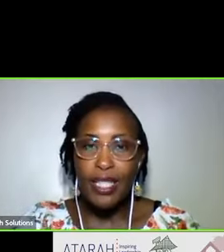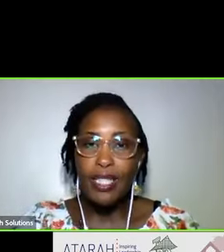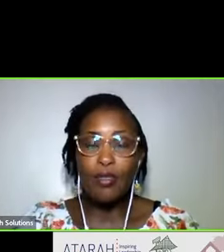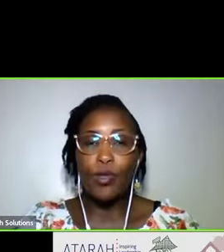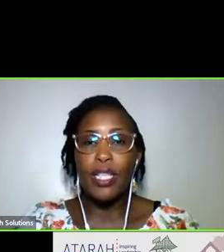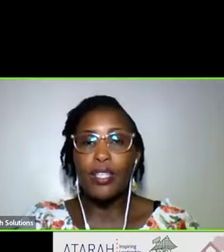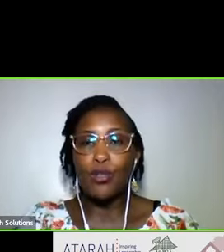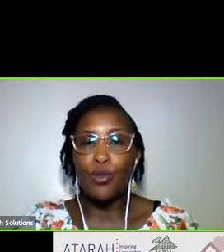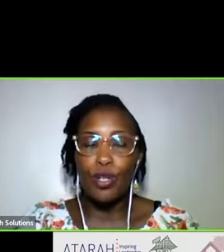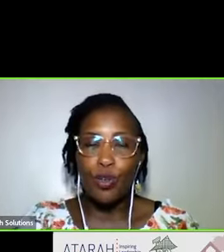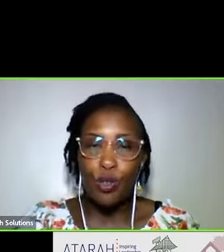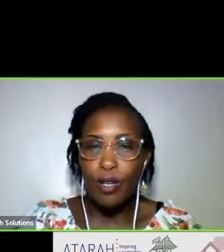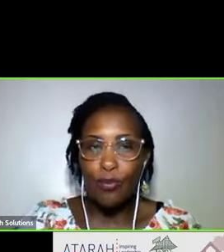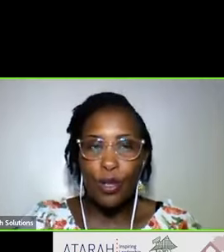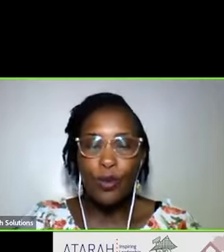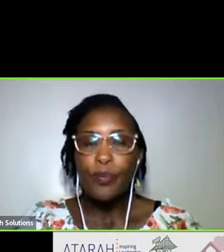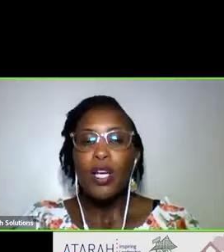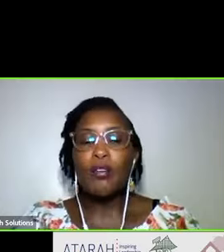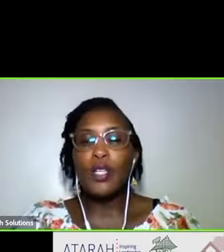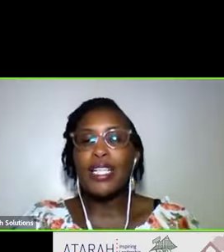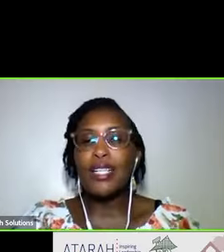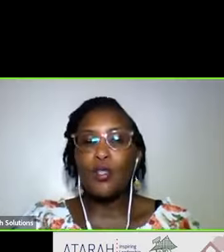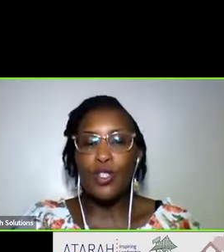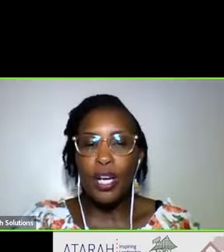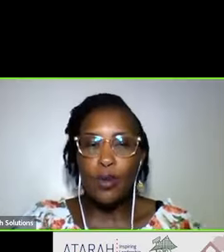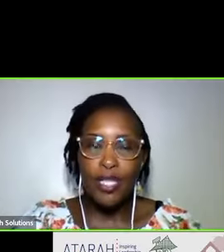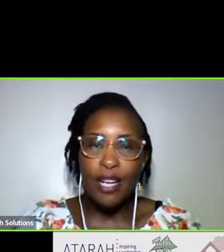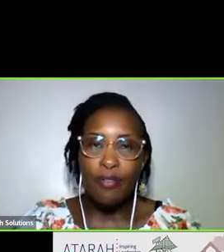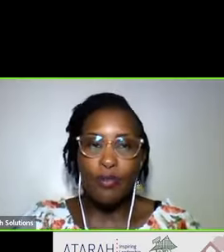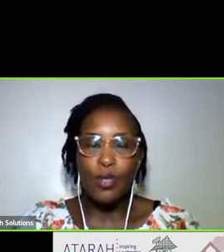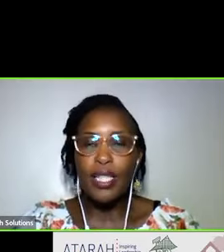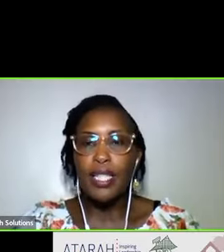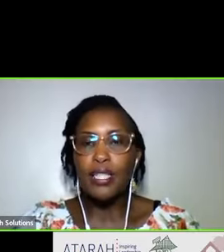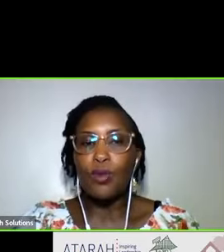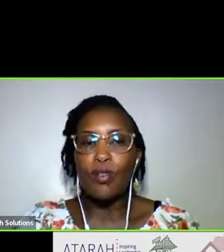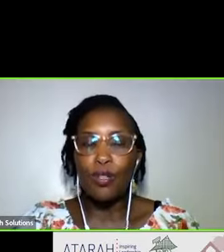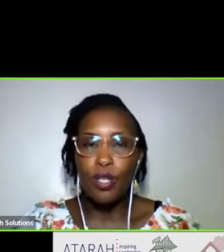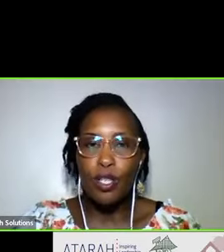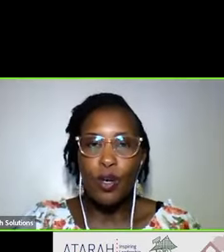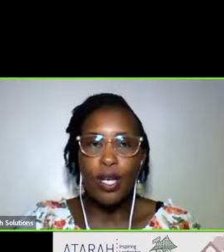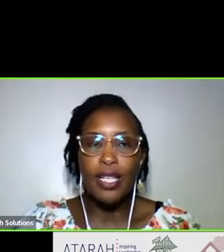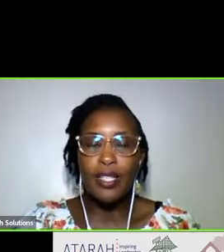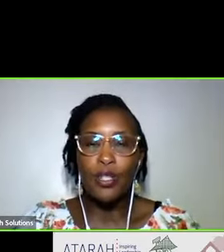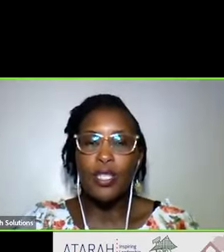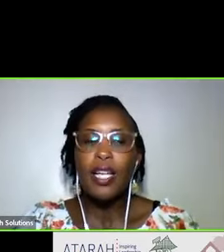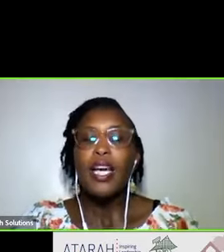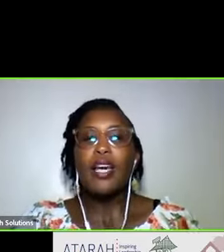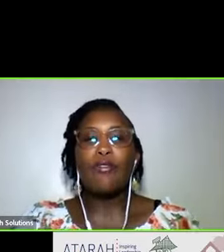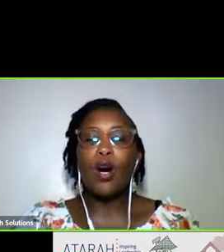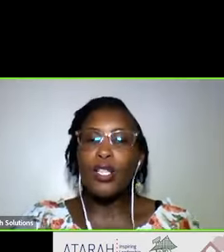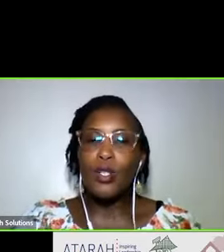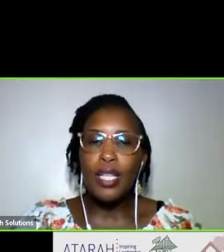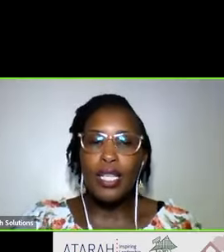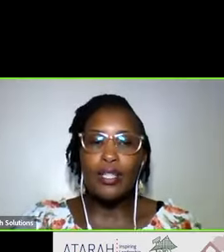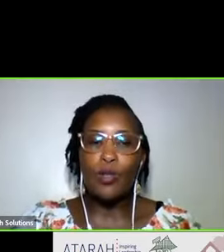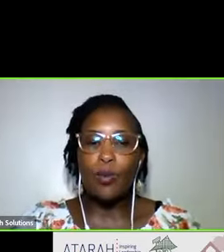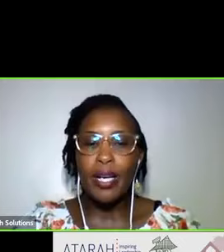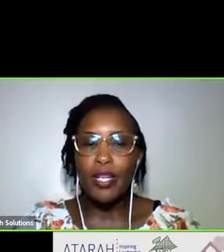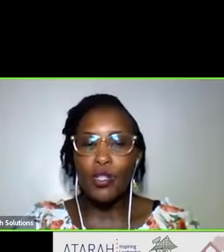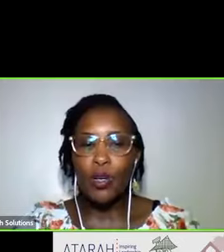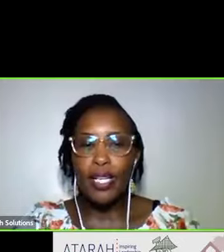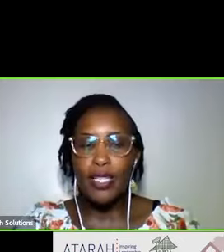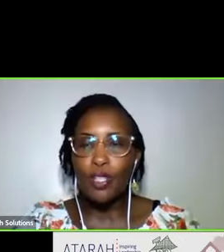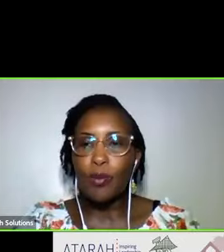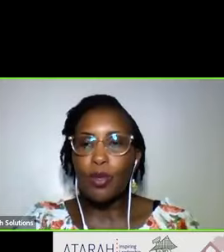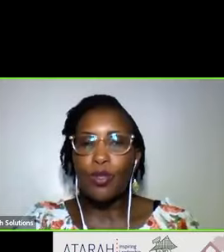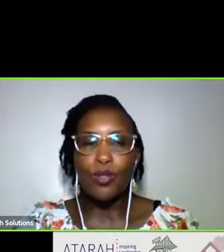your policies, if you need us to do recruitment for you, if you need us to train your staff, if you need us to give talks in your organizations, if you also need us to